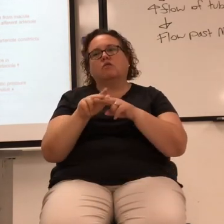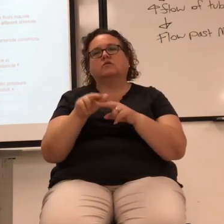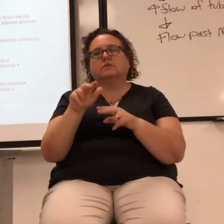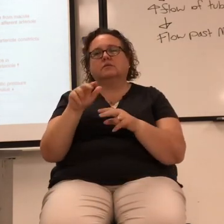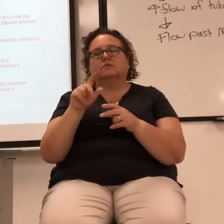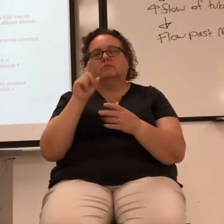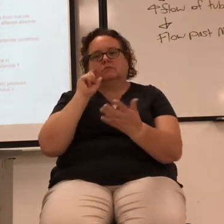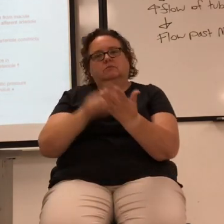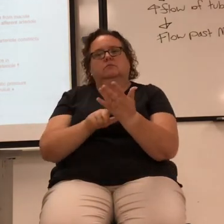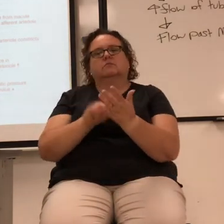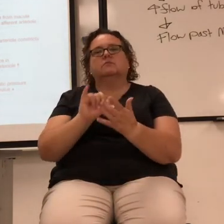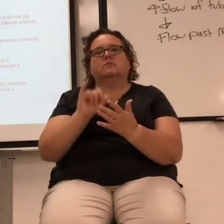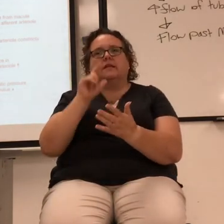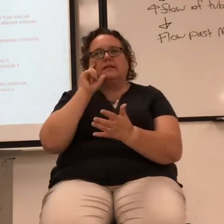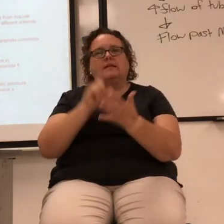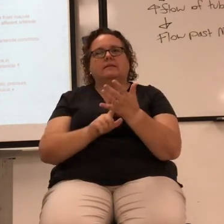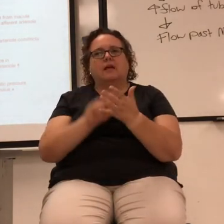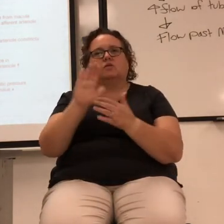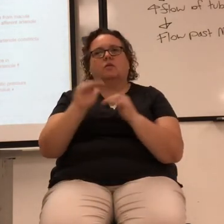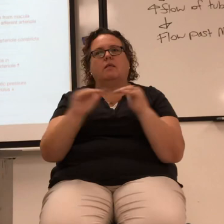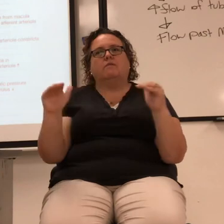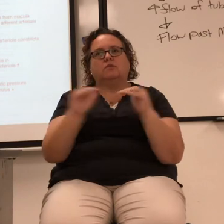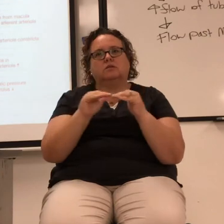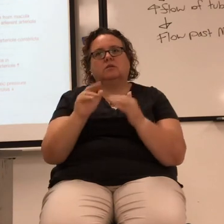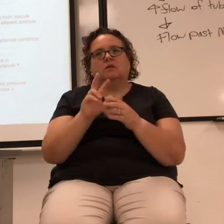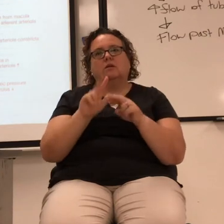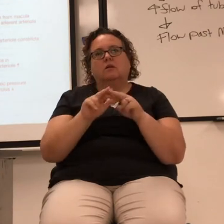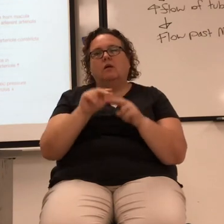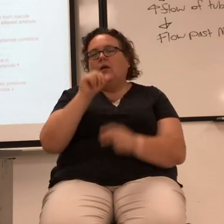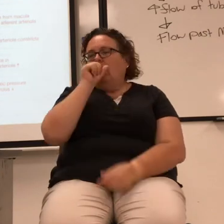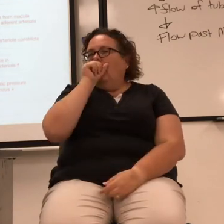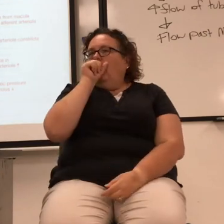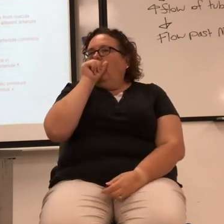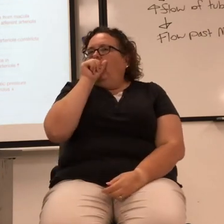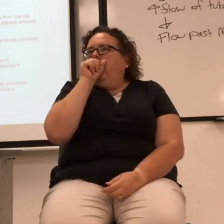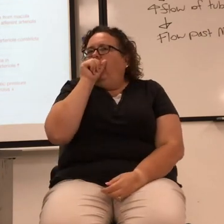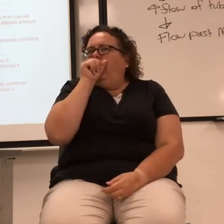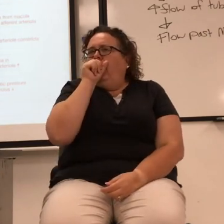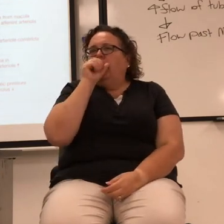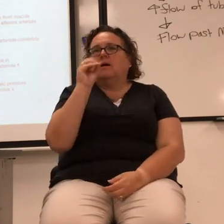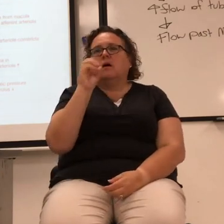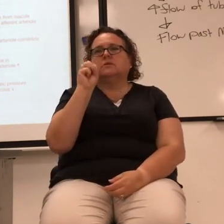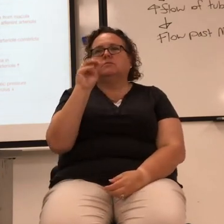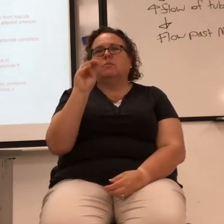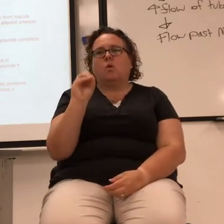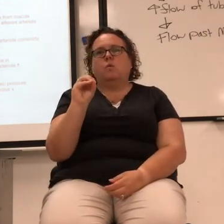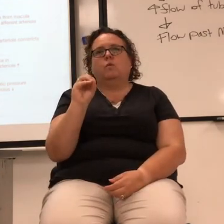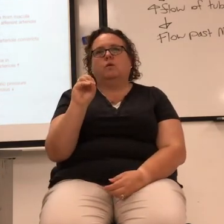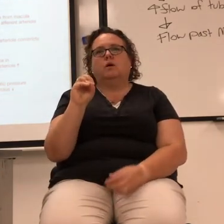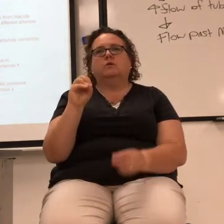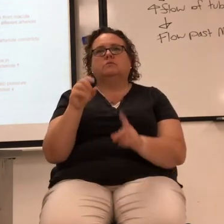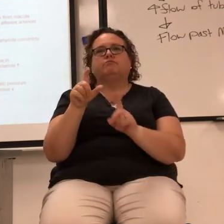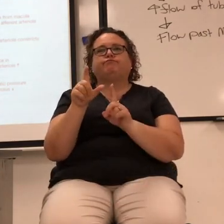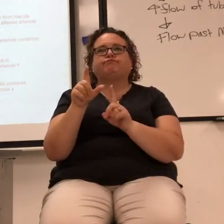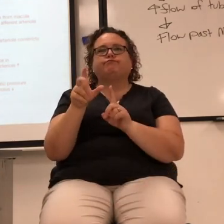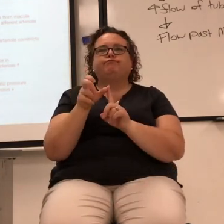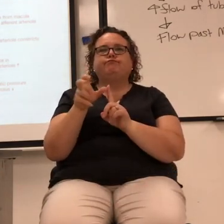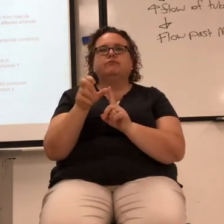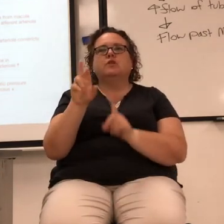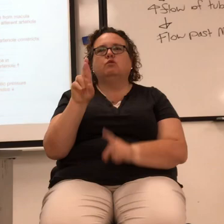detect salt levels. We call them osmoreceptors. Salt sensor is a little easier to